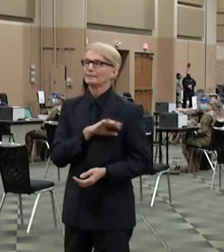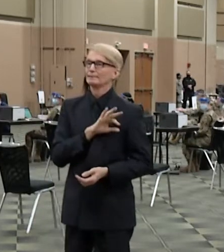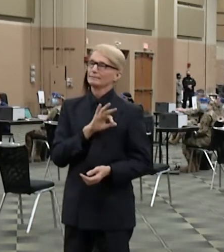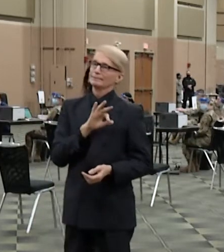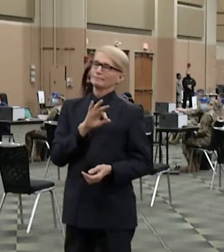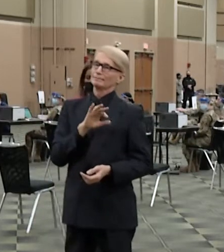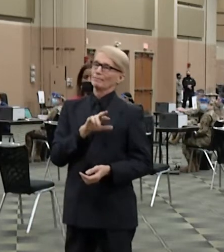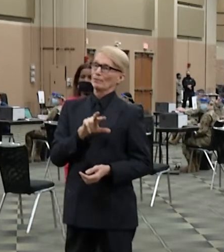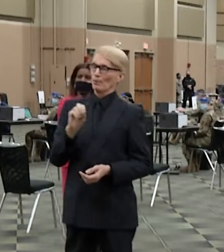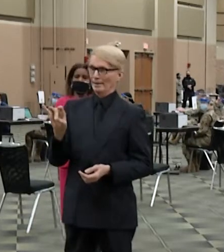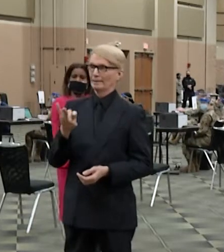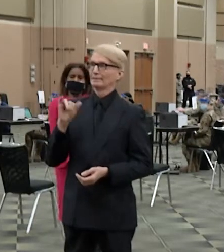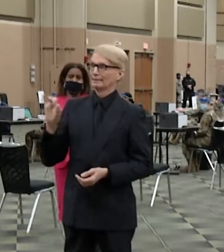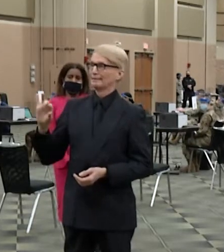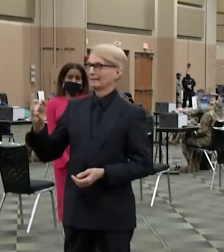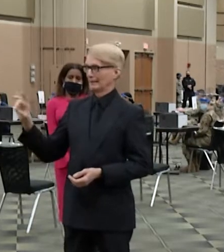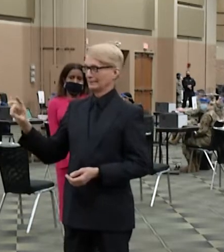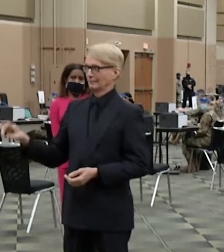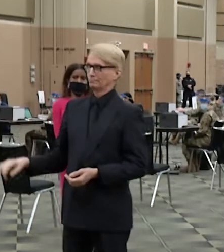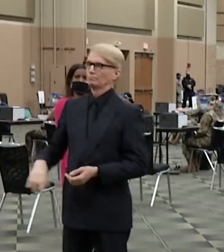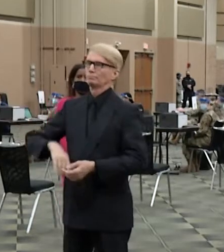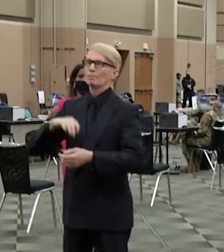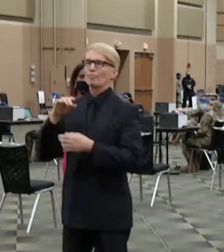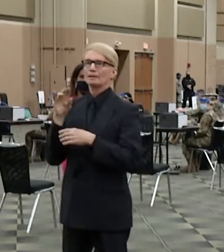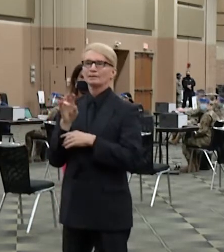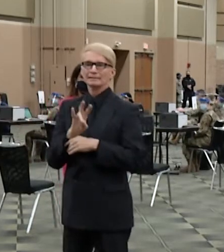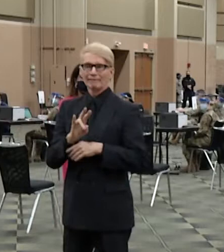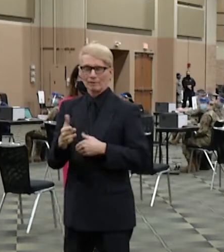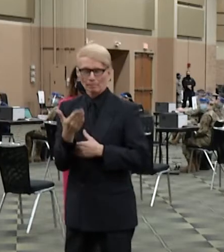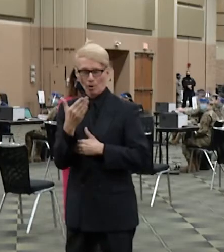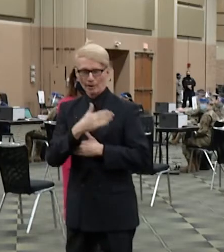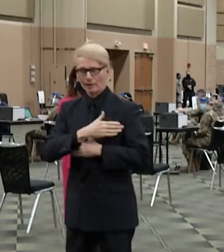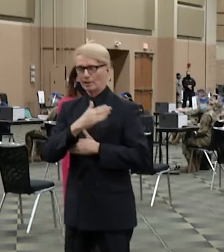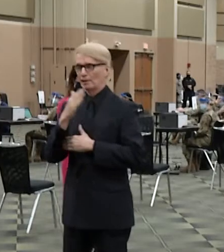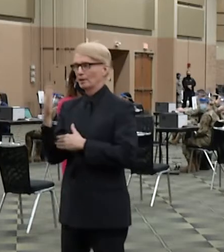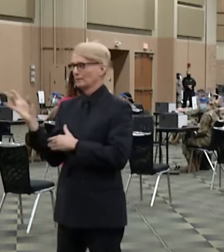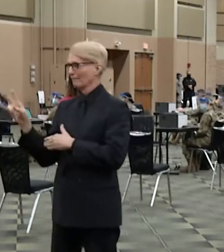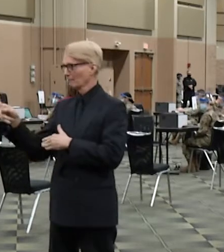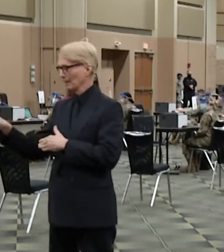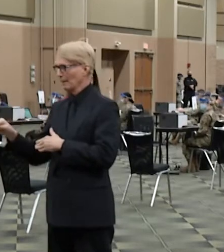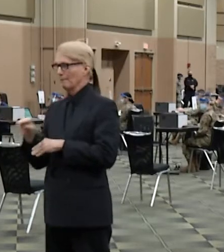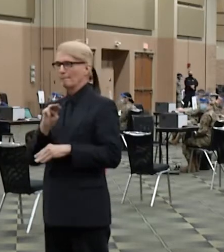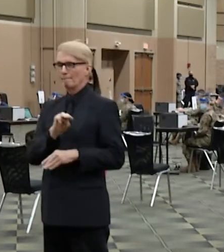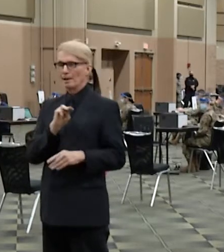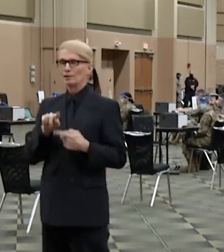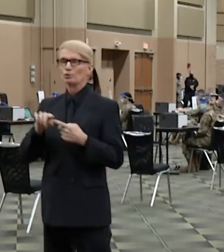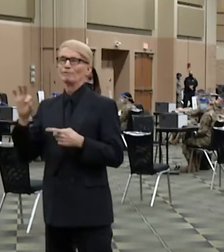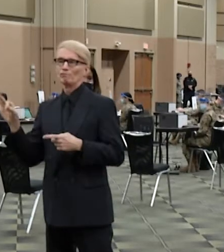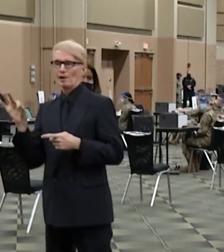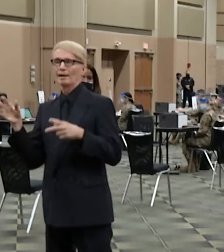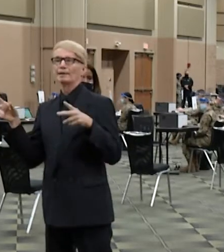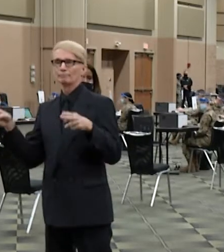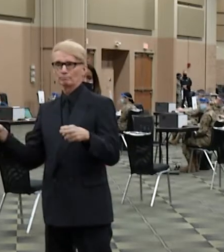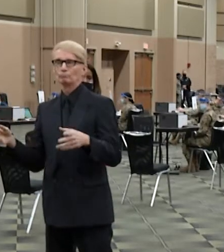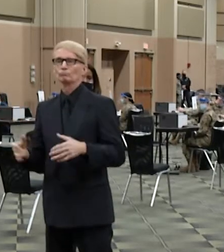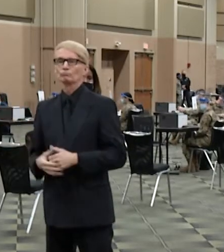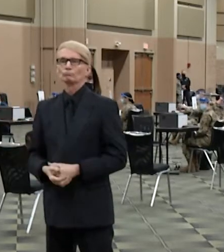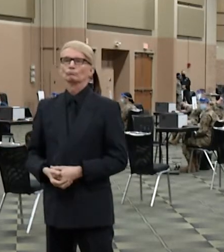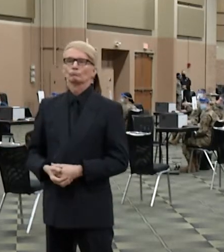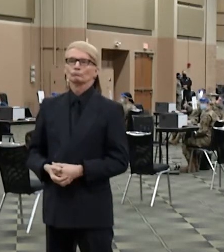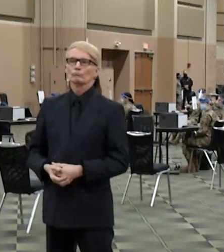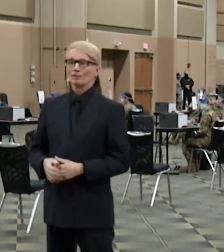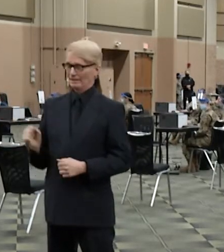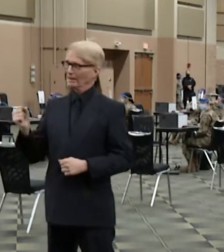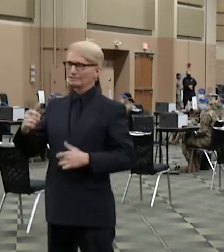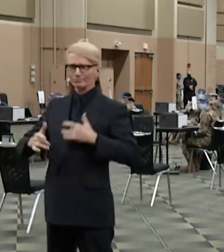833-308-1988. It's available Monday through Friday, 7 a.m. to 7 p.m. And while we're excited to be taking these